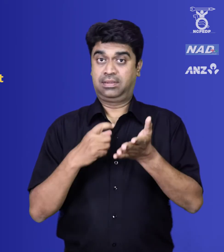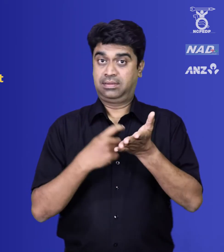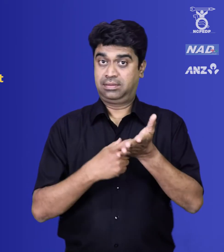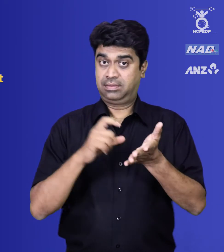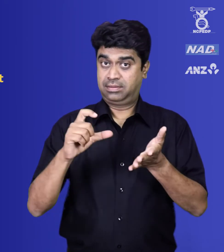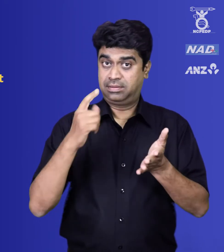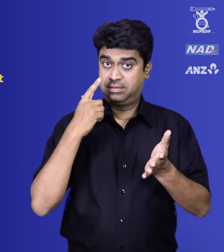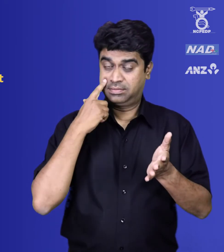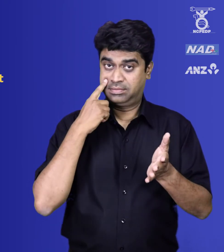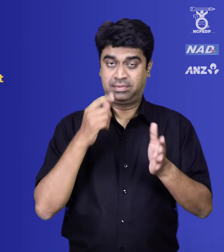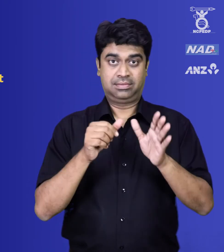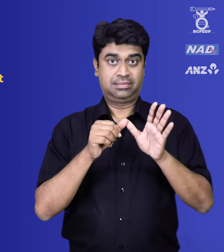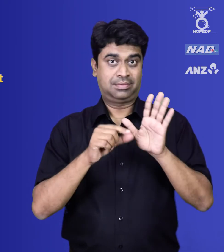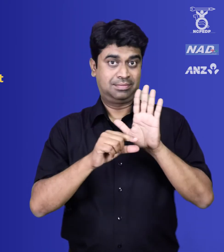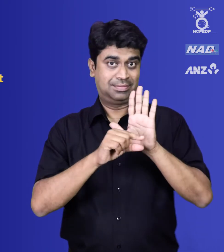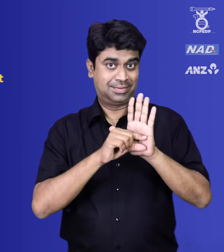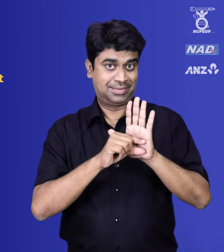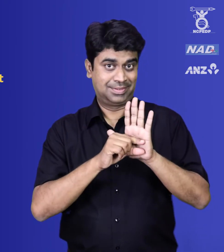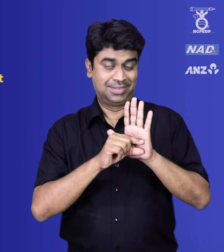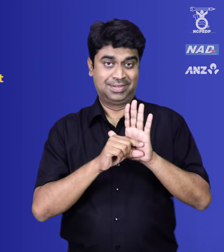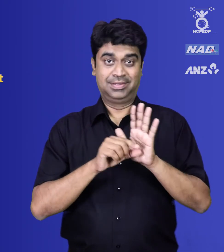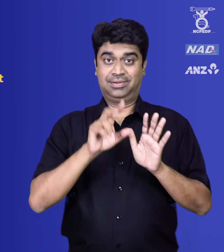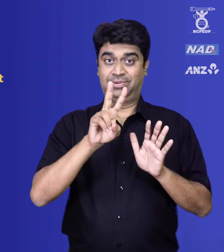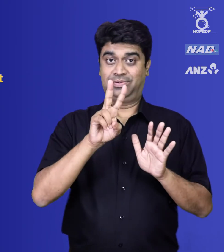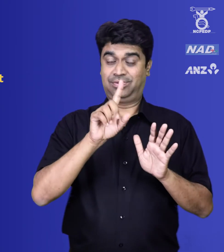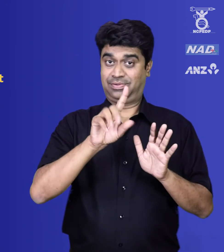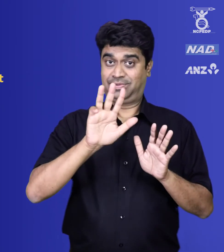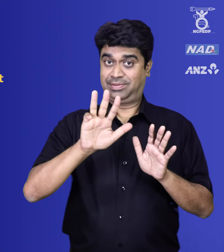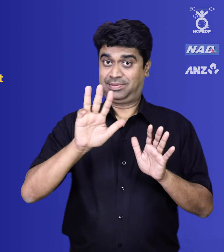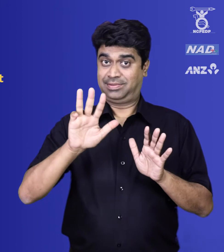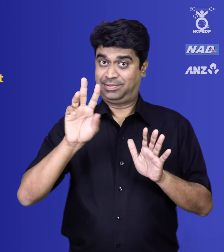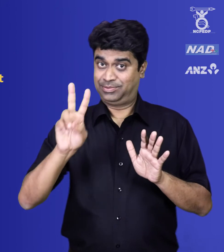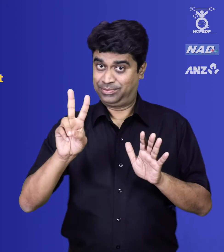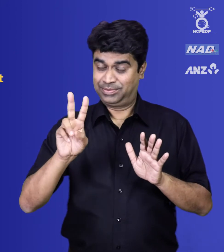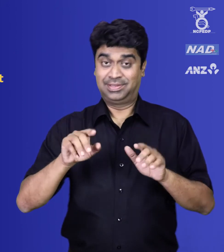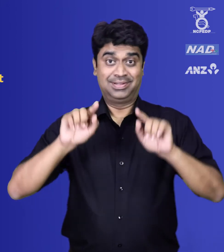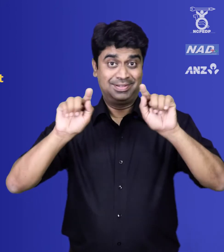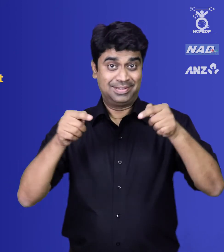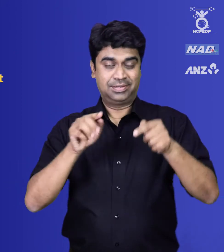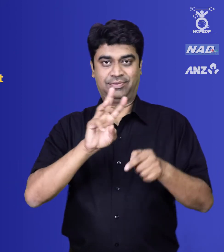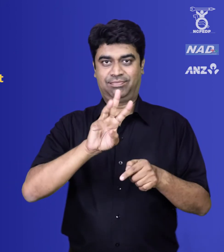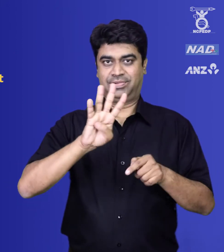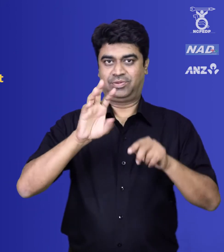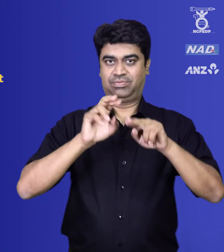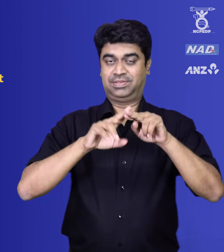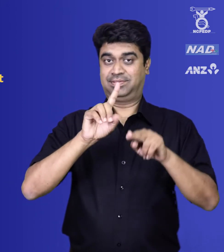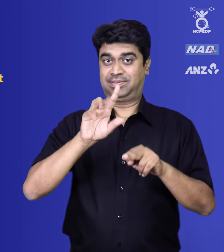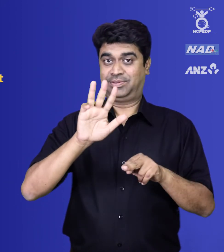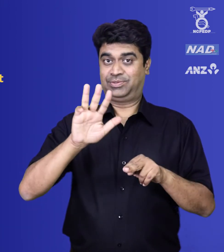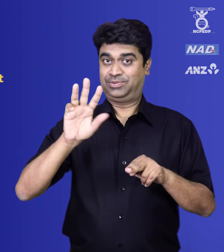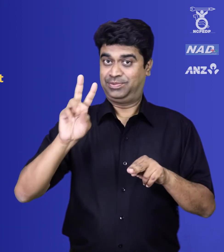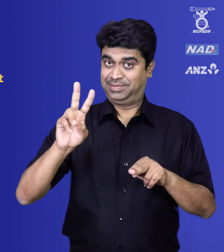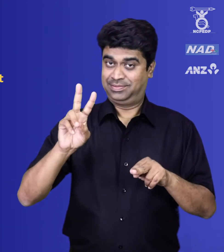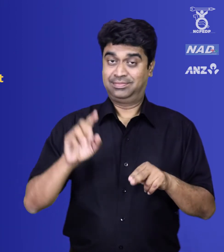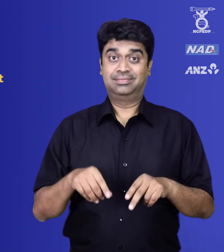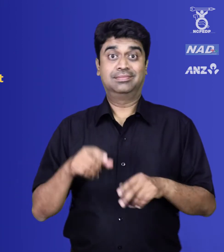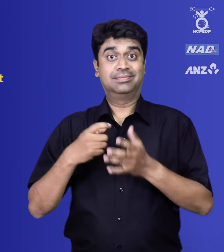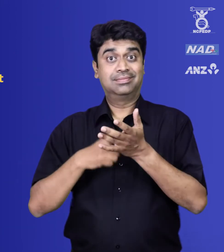of India Act 1992, the appropriate government shall endeavour to develop human resource for